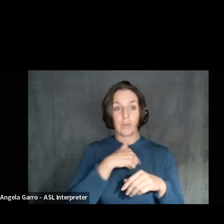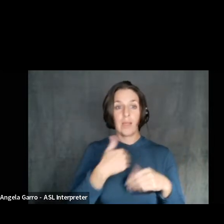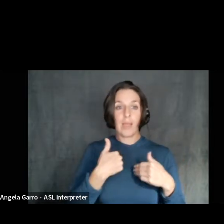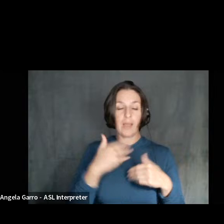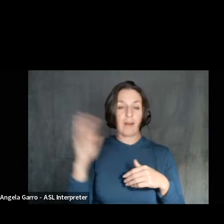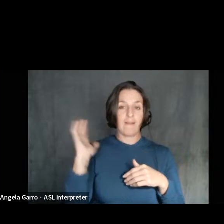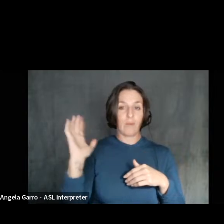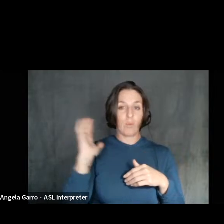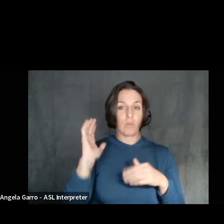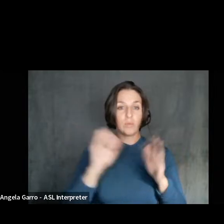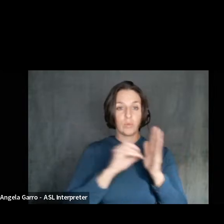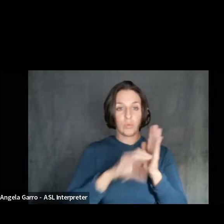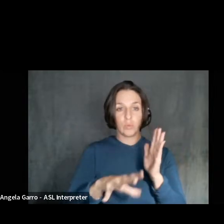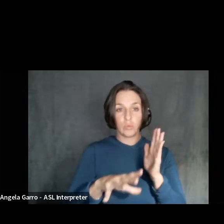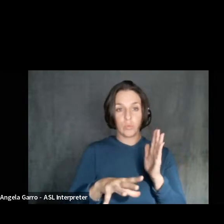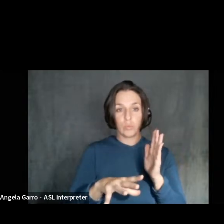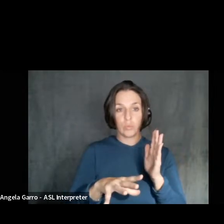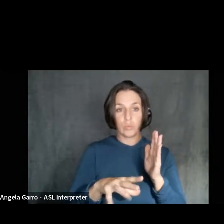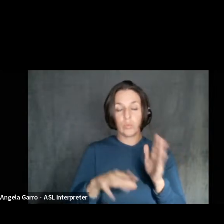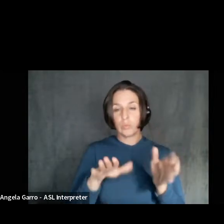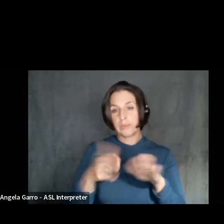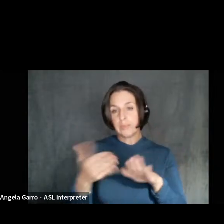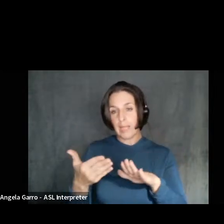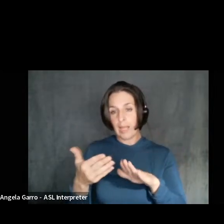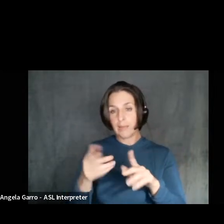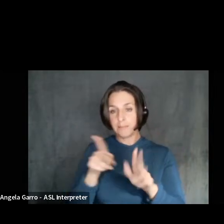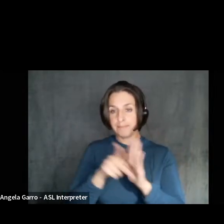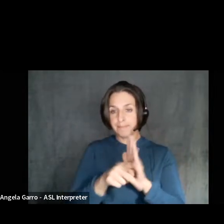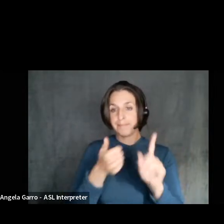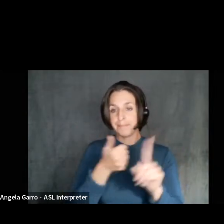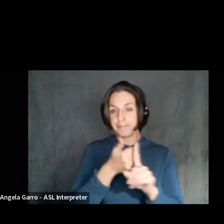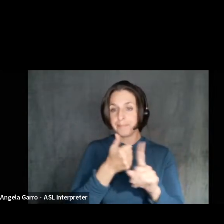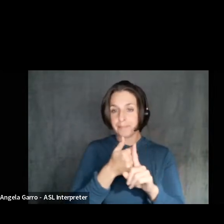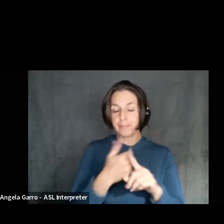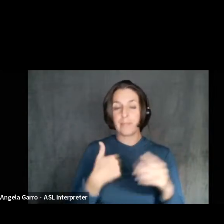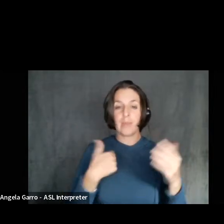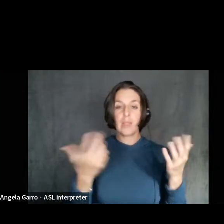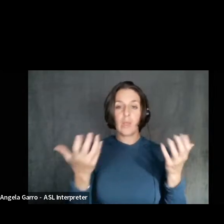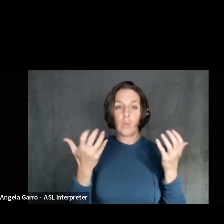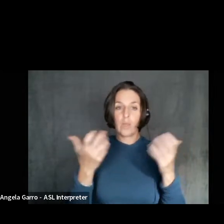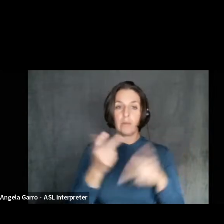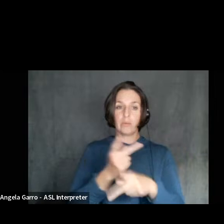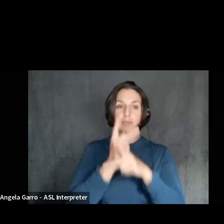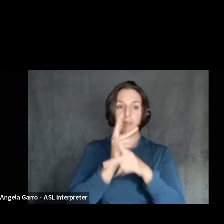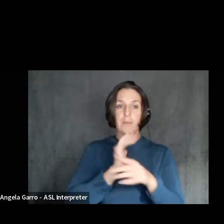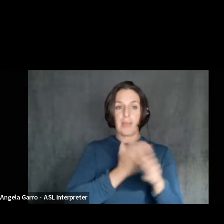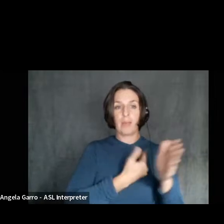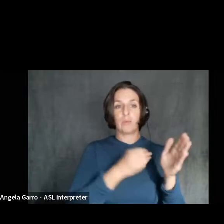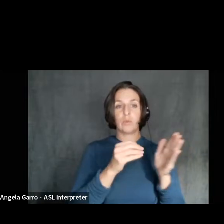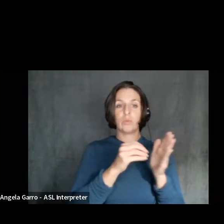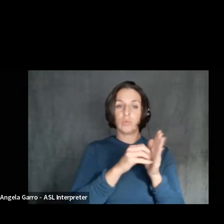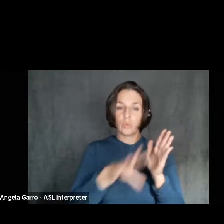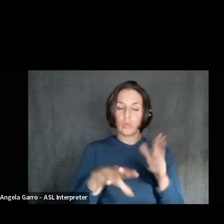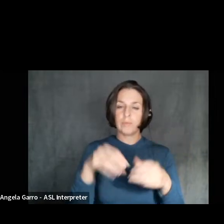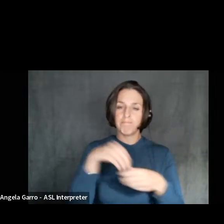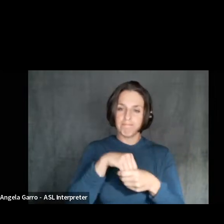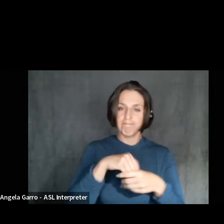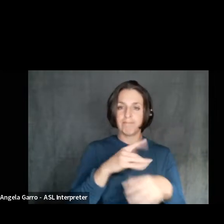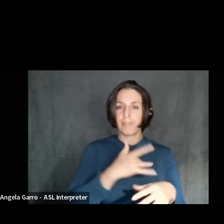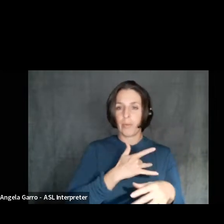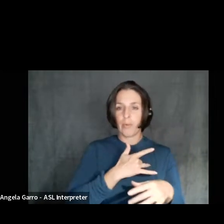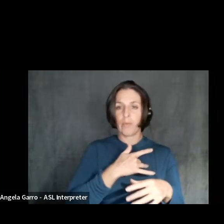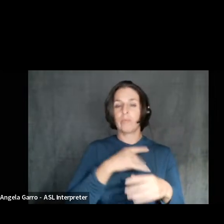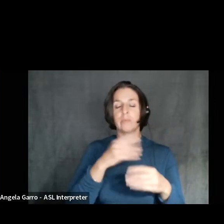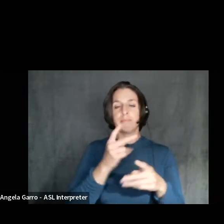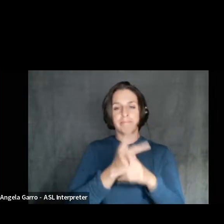that died by suicide. And I just wanted to keep our students in our hearts and our minds, and to make